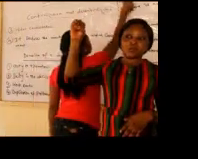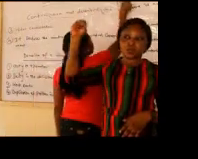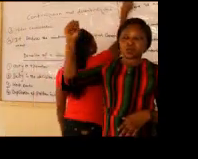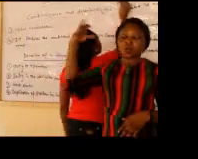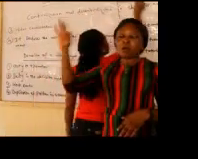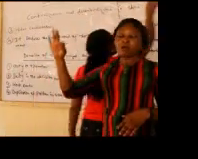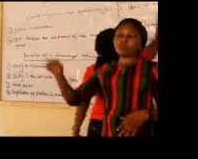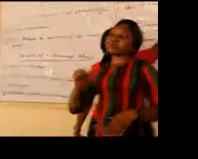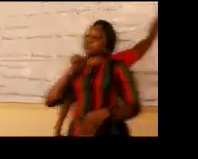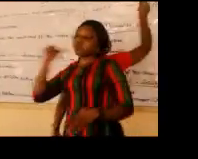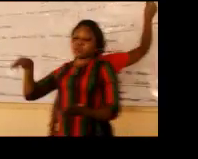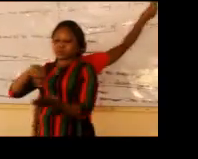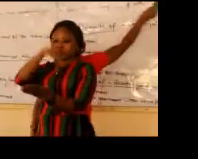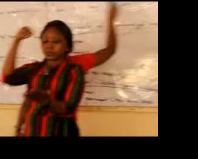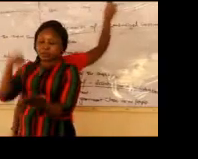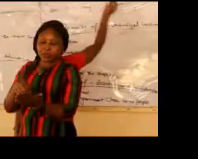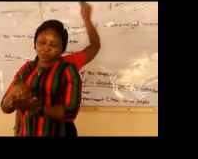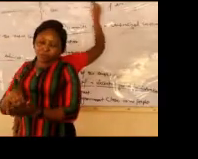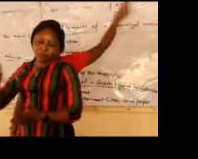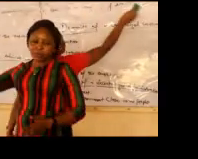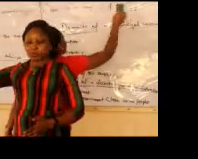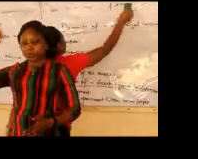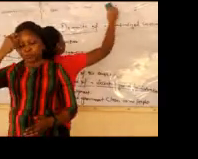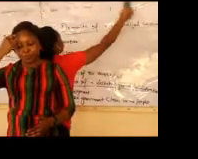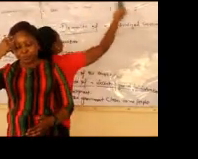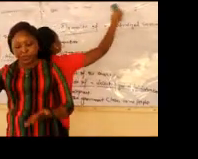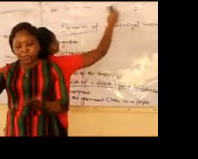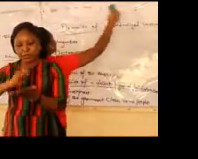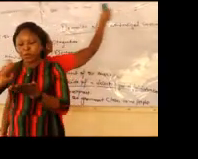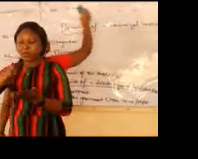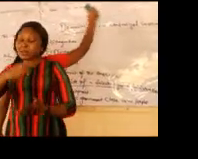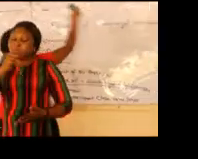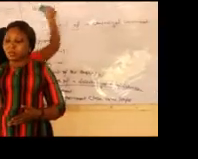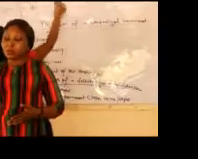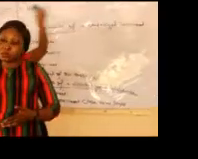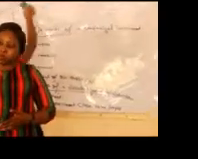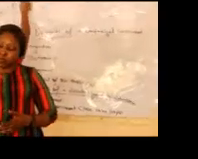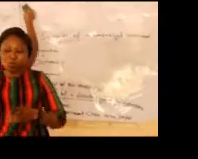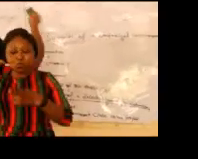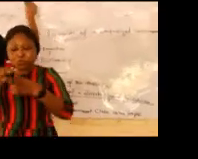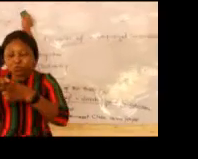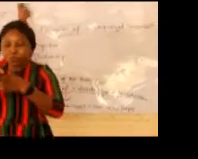Decentralization. Write a short note on them.